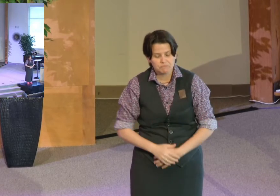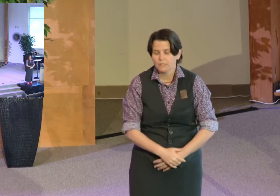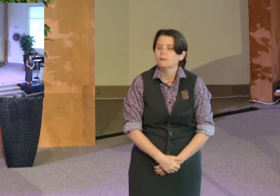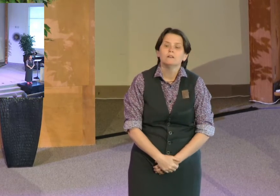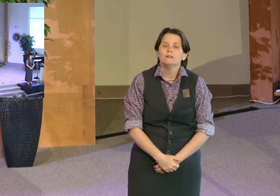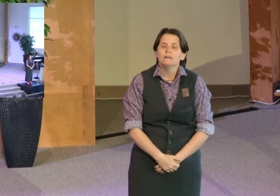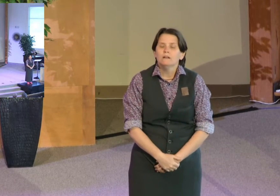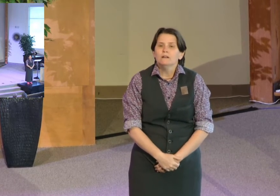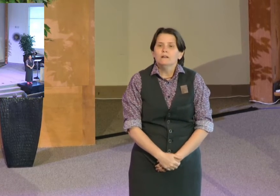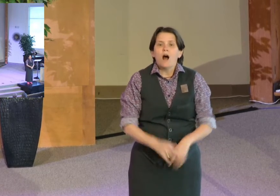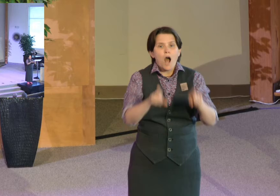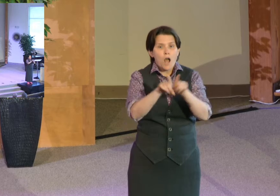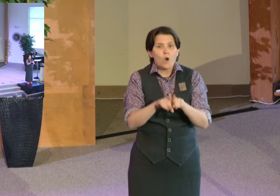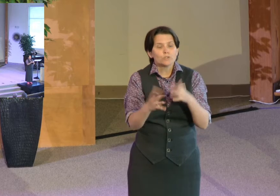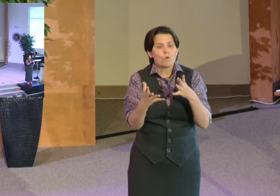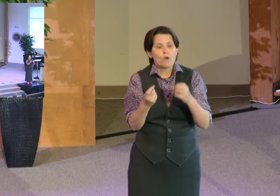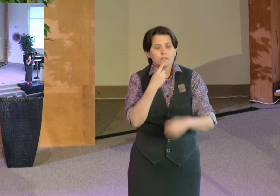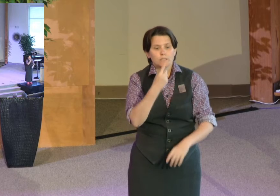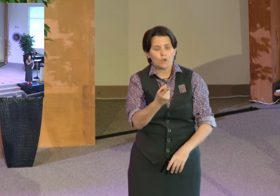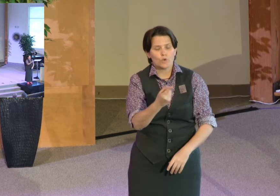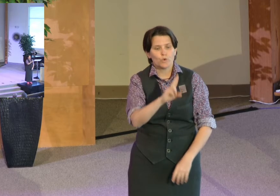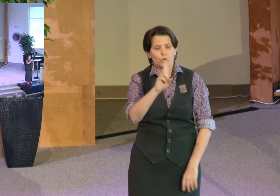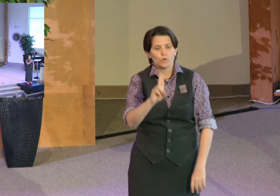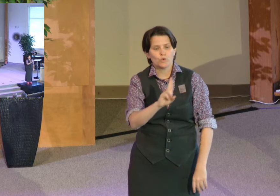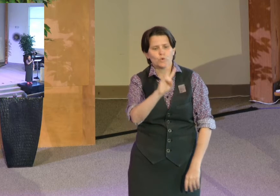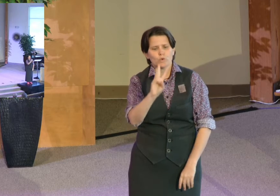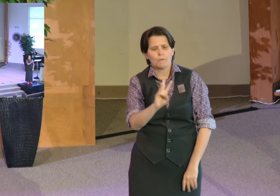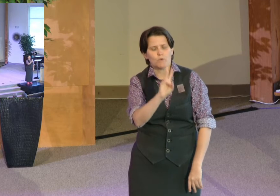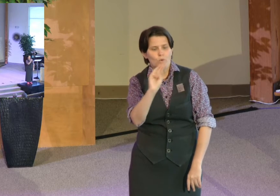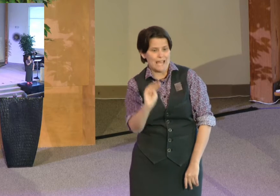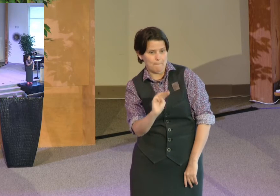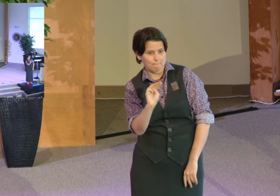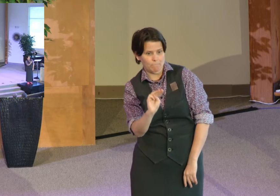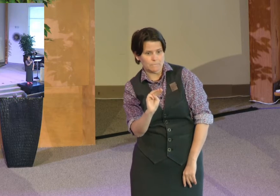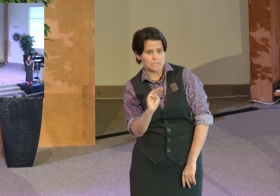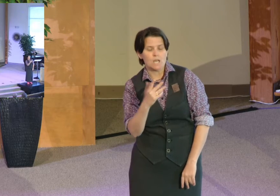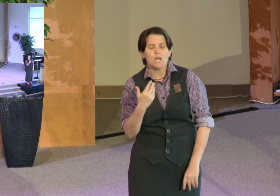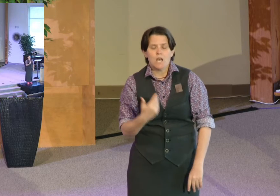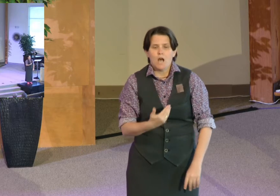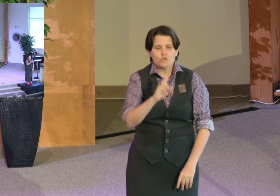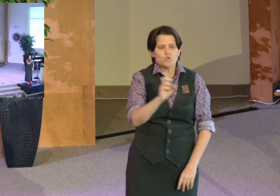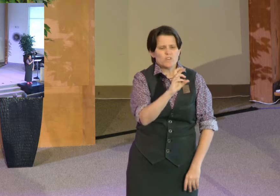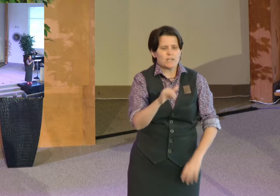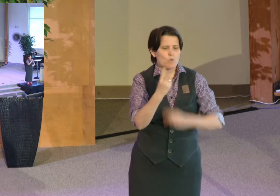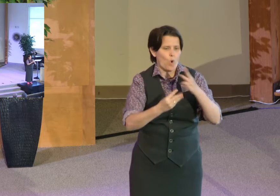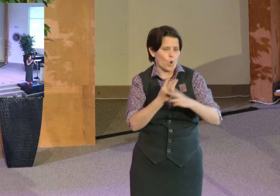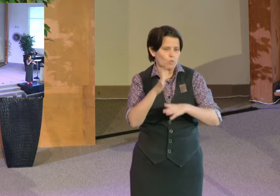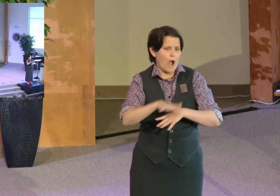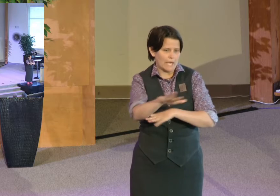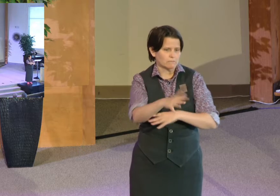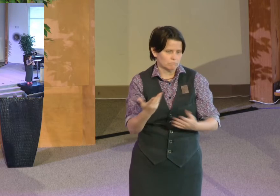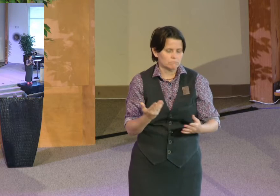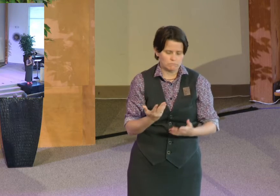UWM's diversity and inclusion statement. So Unity Worldwide Ministries, I use